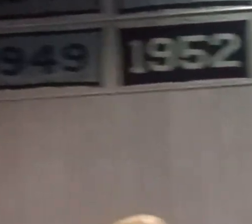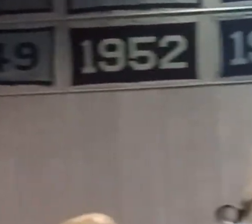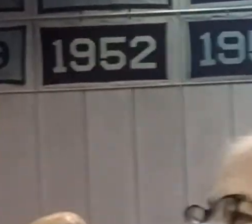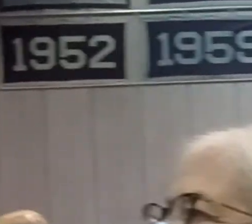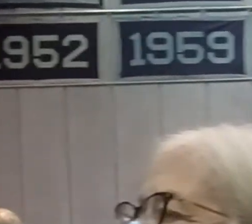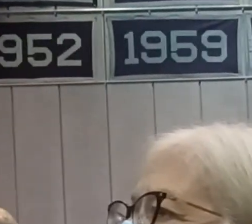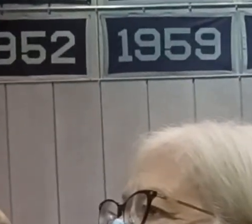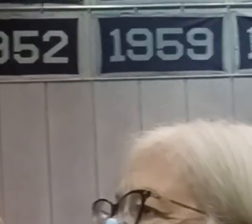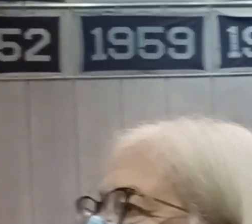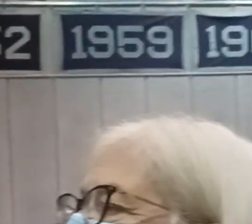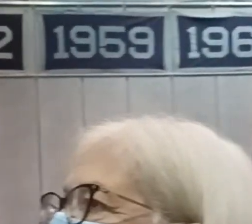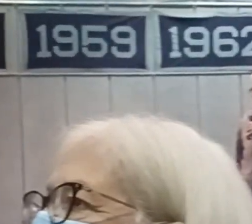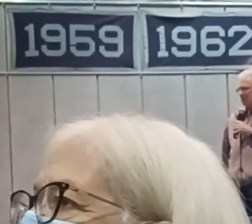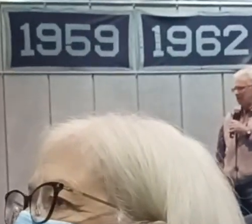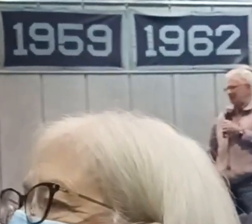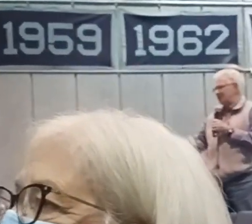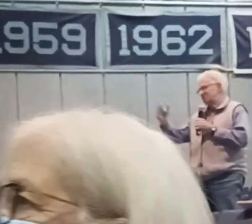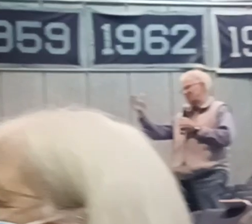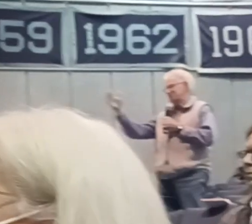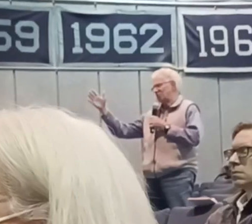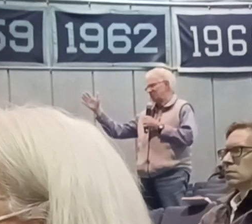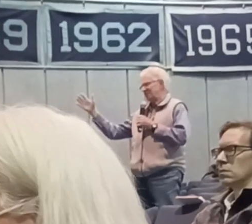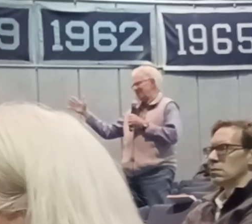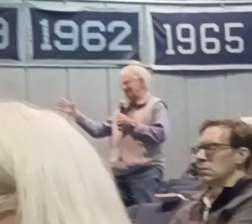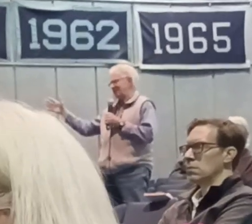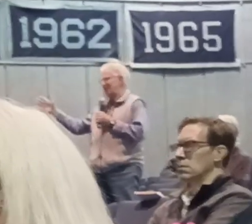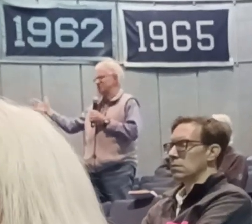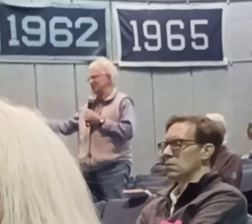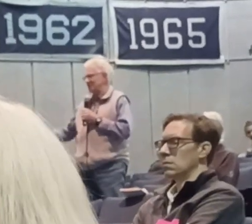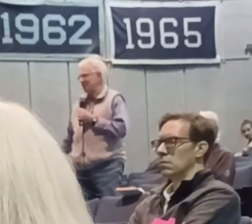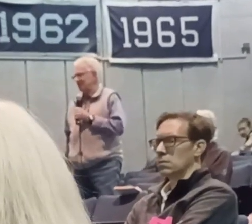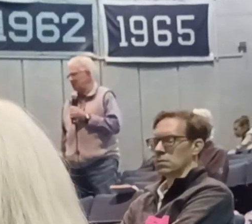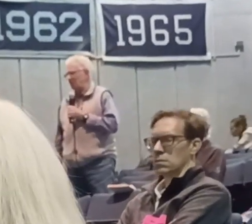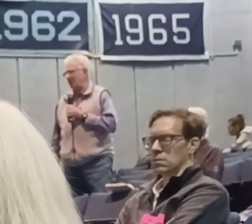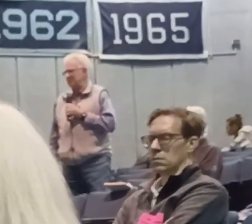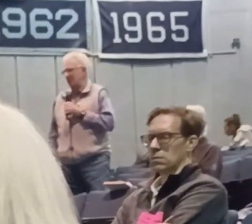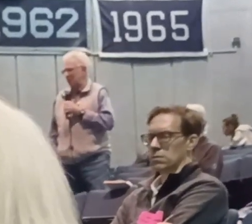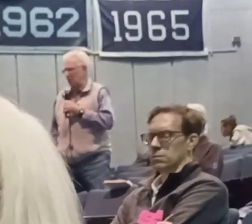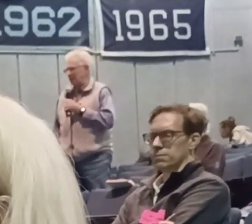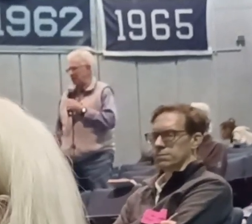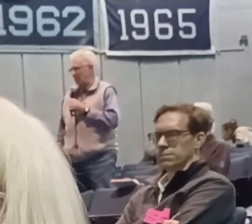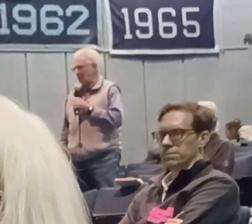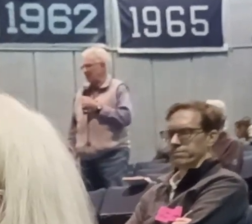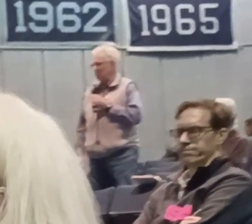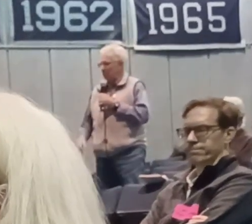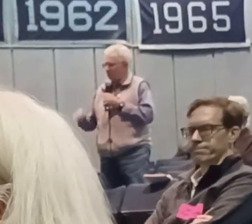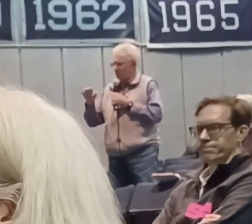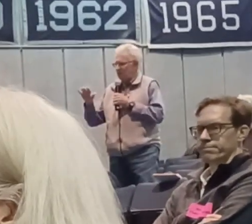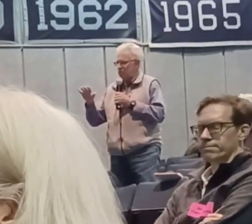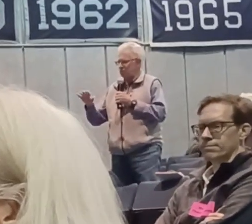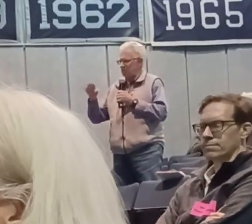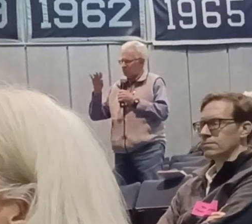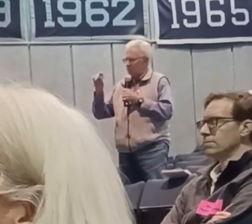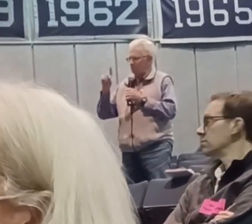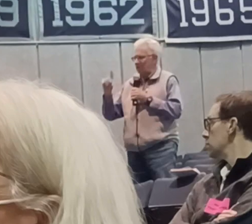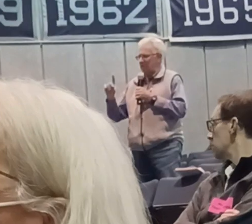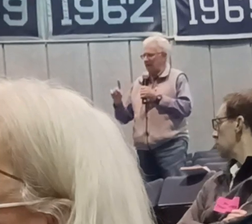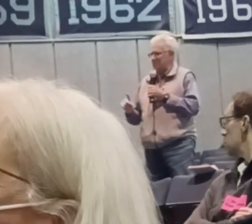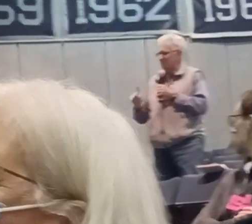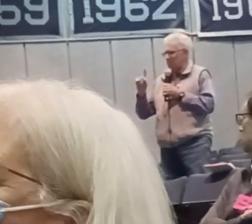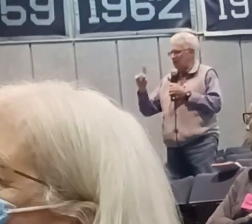to push more housing into transit-oriented housing. No, that's not the way to go. We want to make sure that